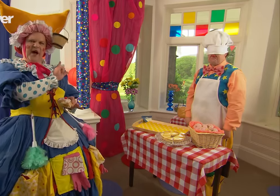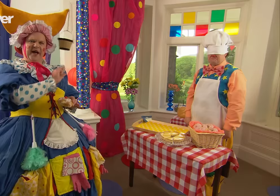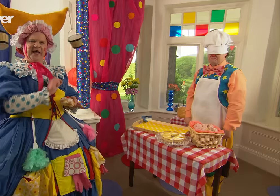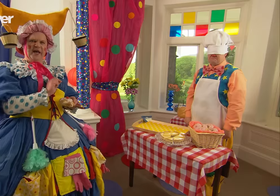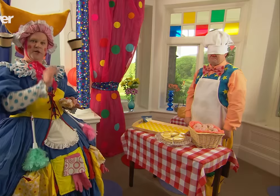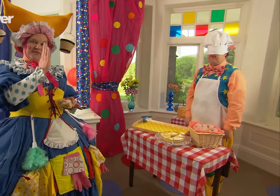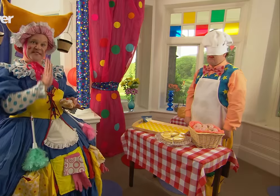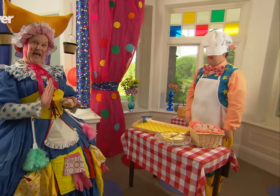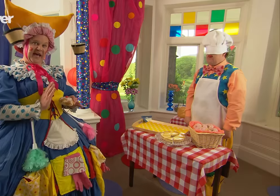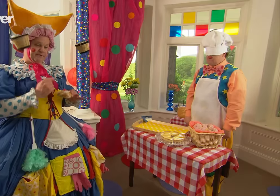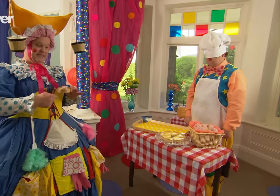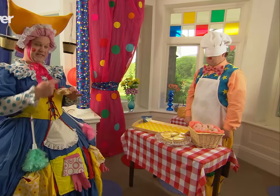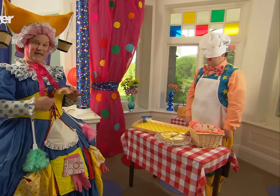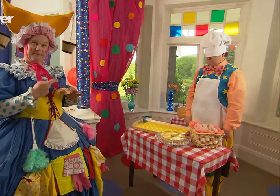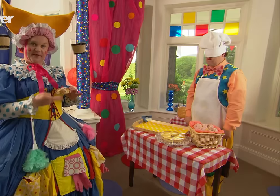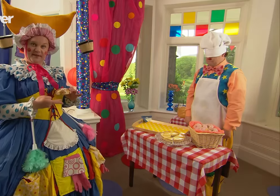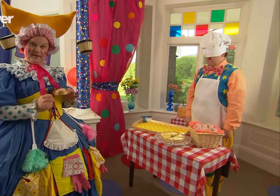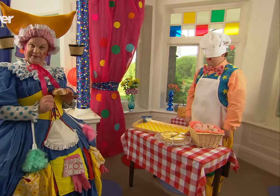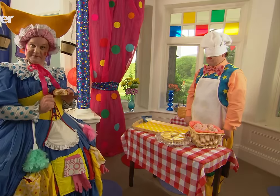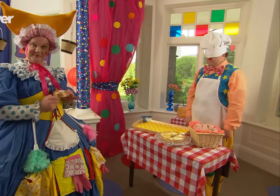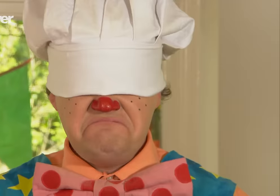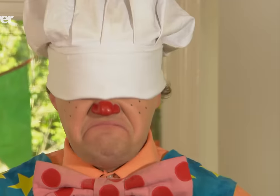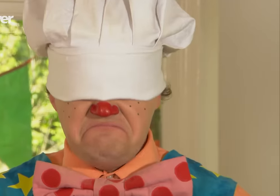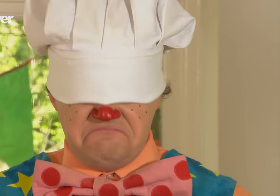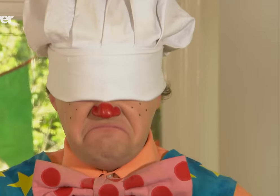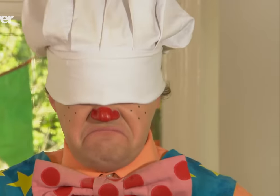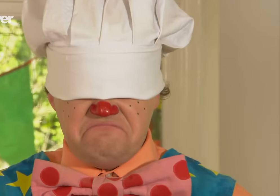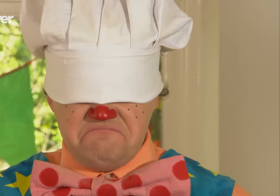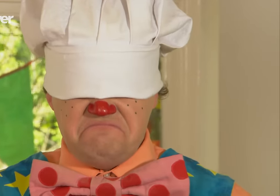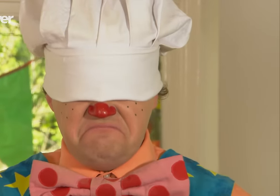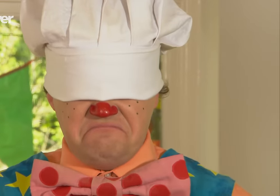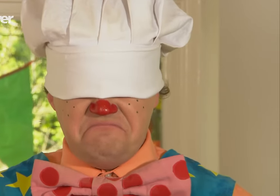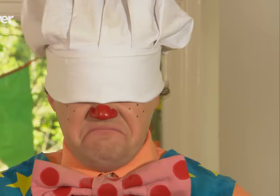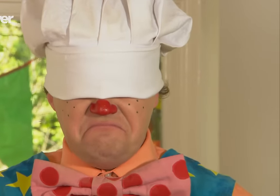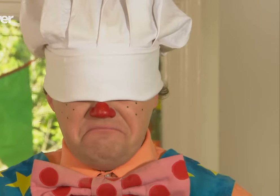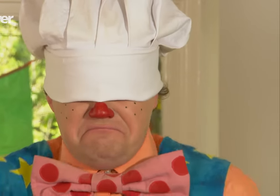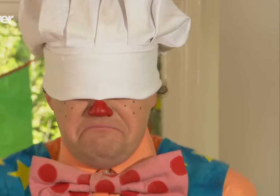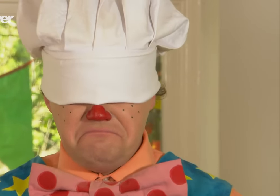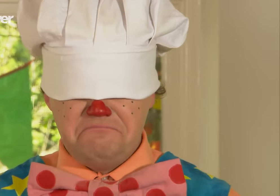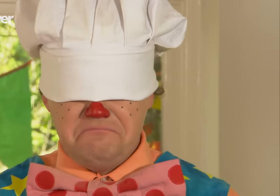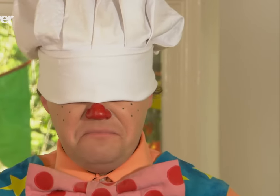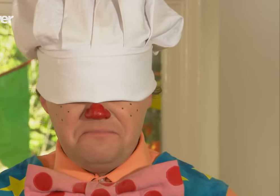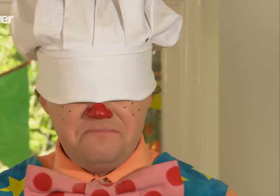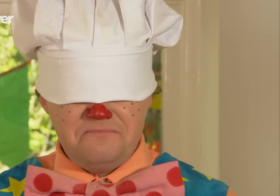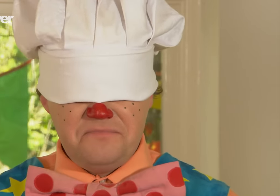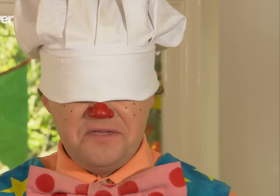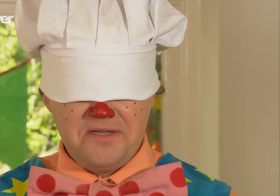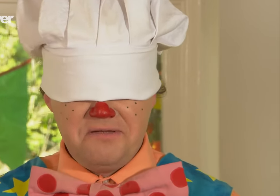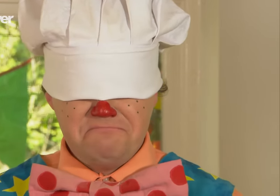Why are you sad, Mr. Tumble? I think Mr. Tumble was hoping to eat the last currant bun himself, Aunt Polly.